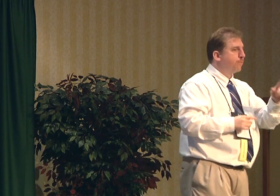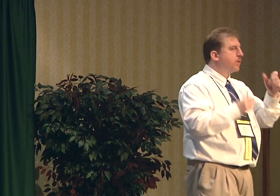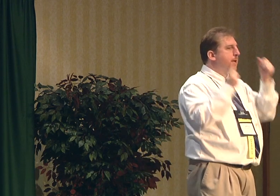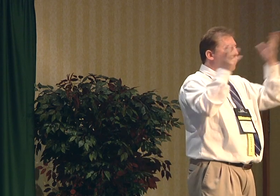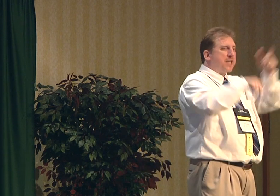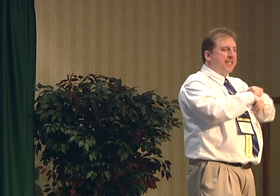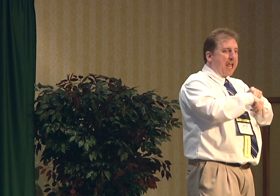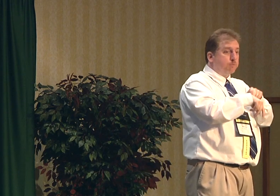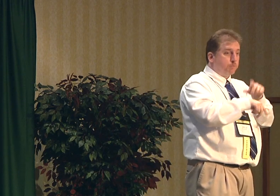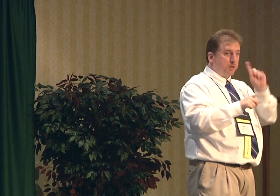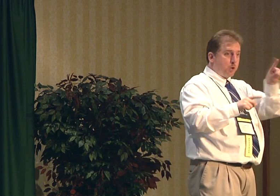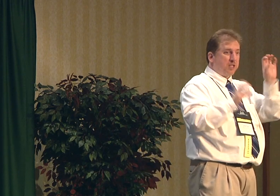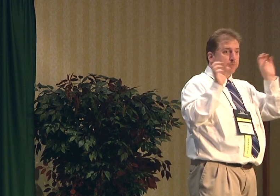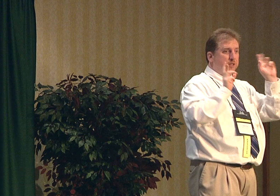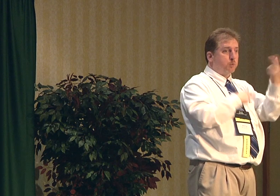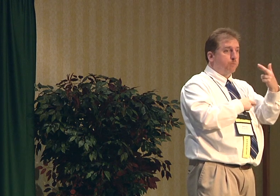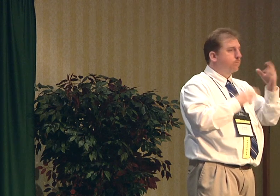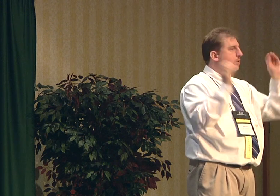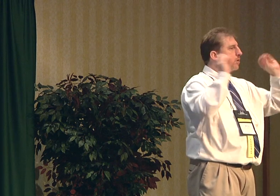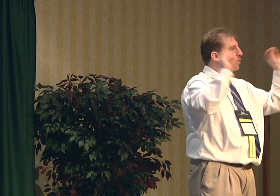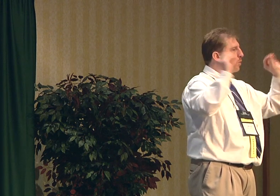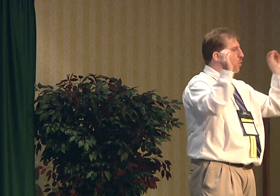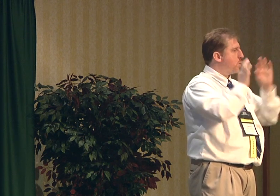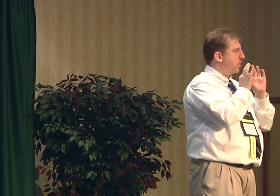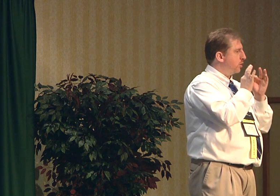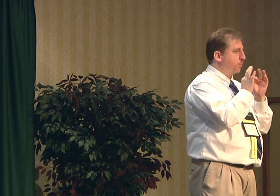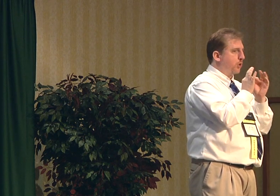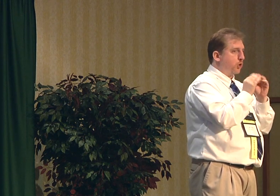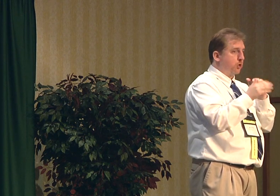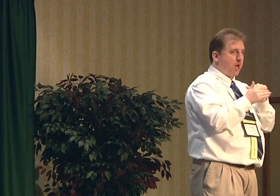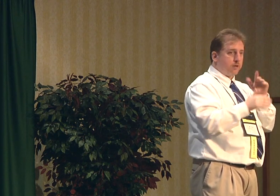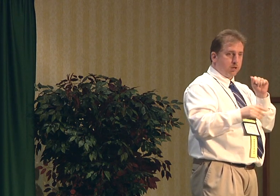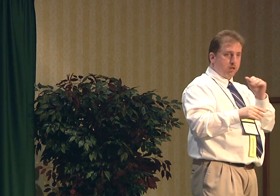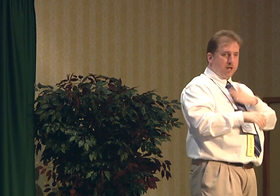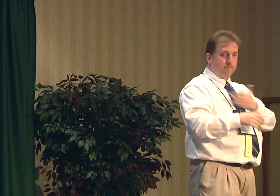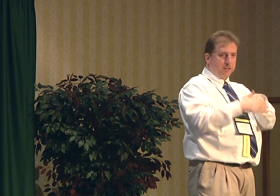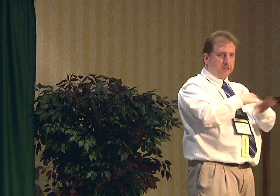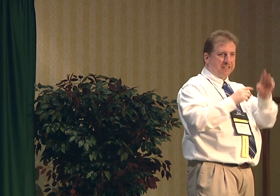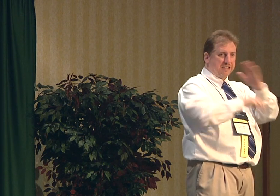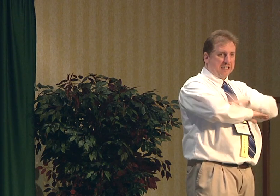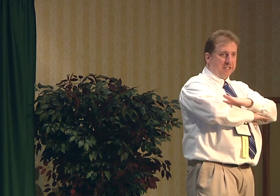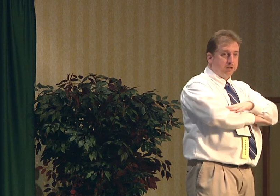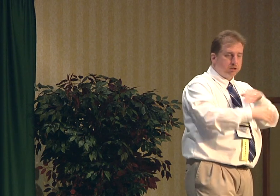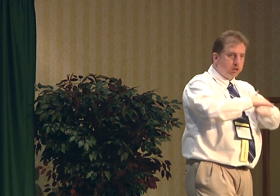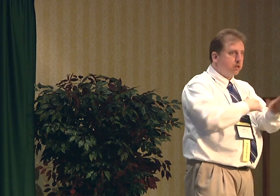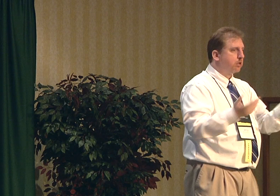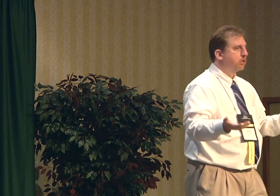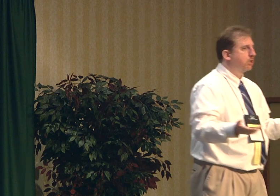we go into an appointment, maybe the emergency room, there's not an interpreter there